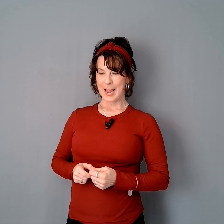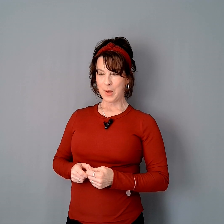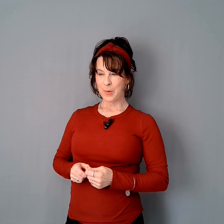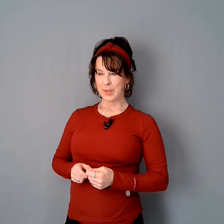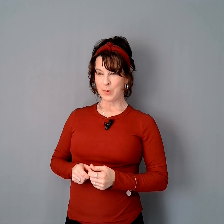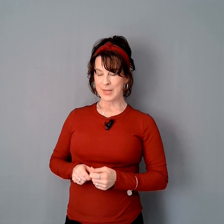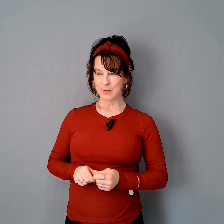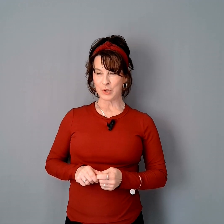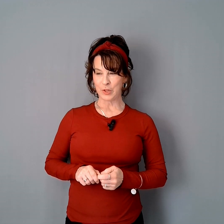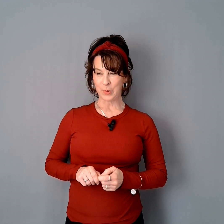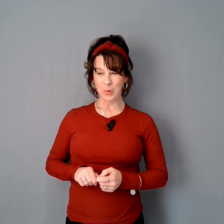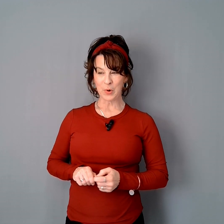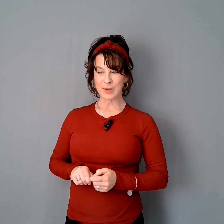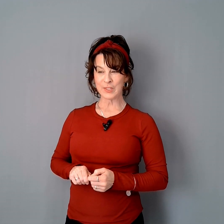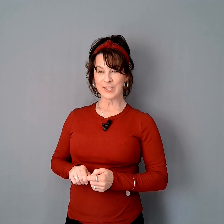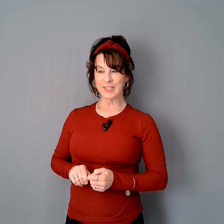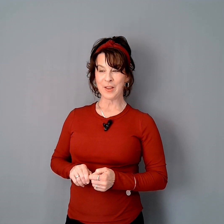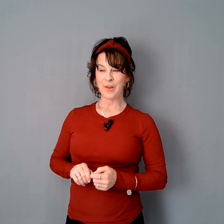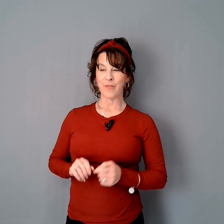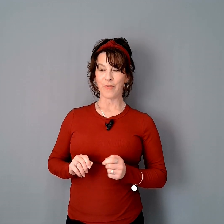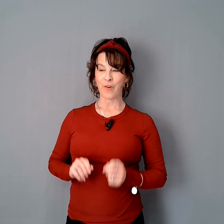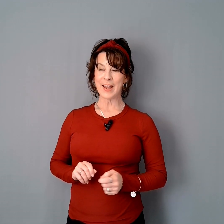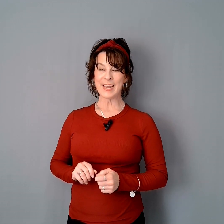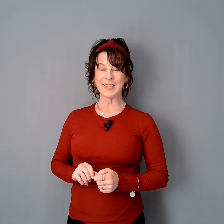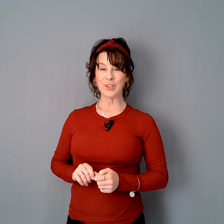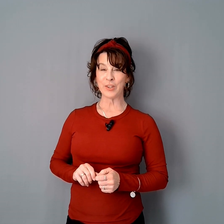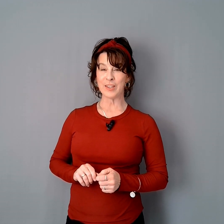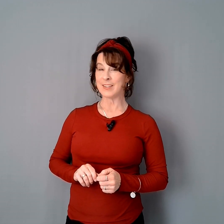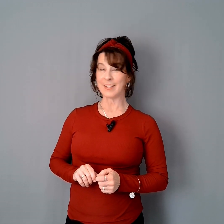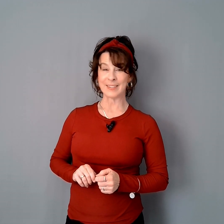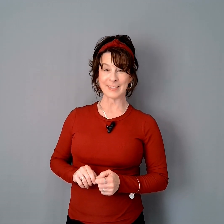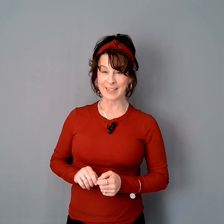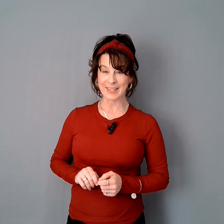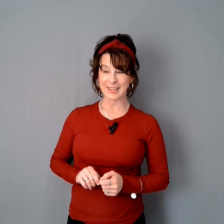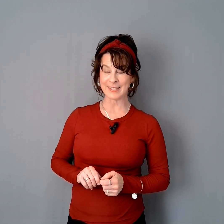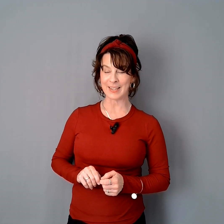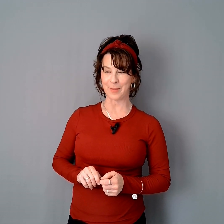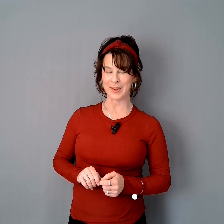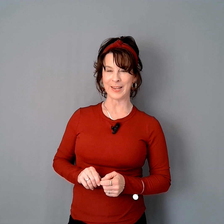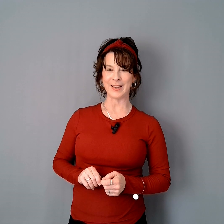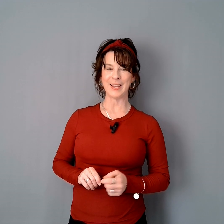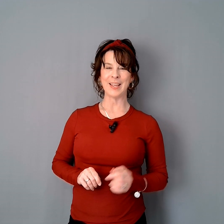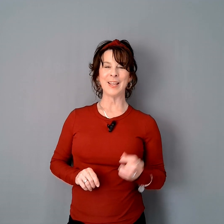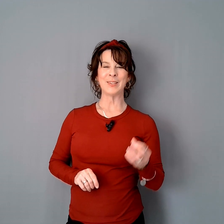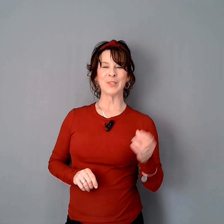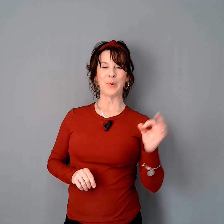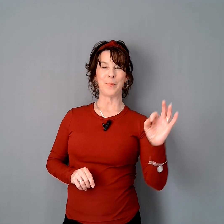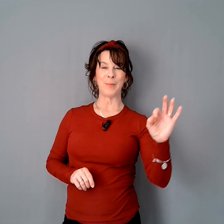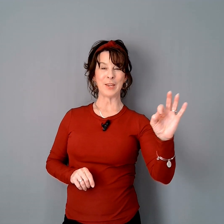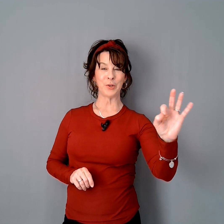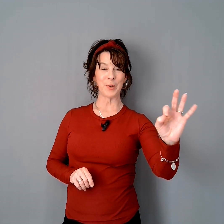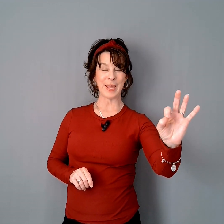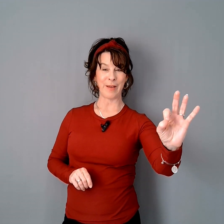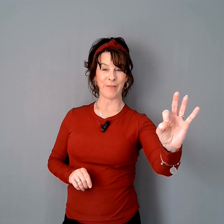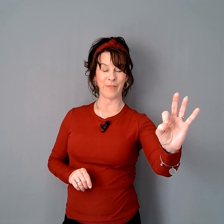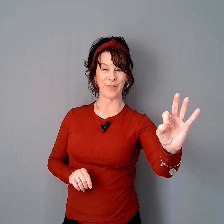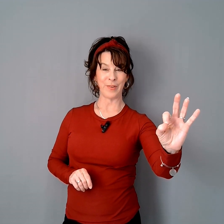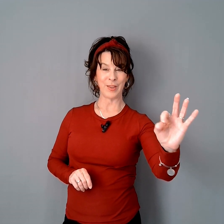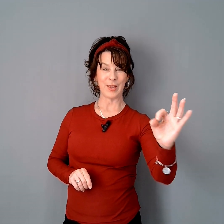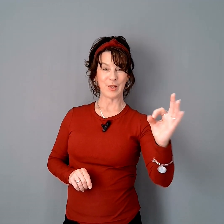Now we go down to the chorus. Friday's good 'cause Sunday's coming. So make your F,